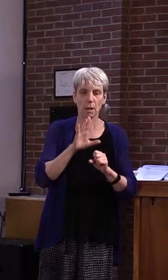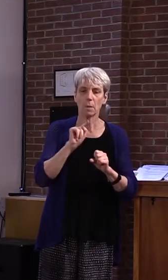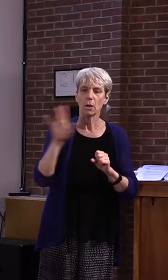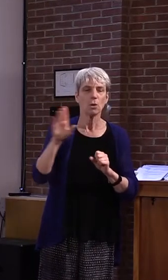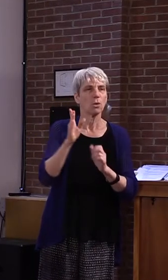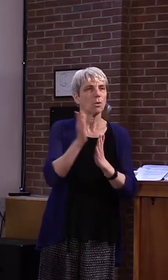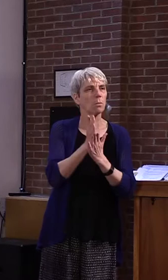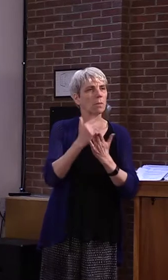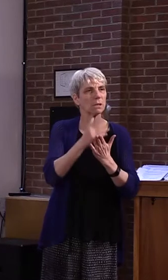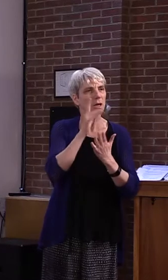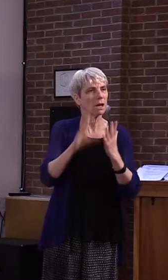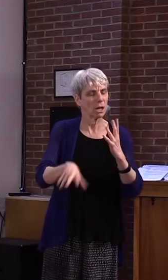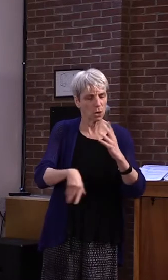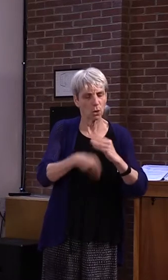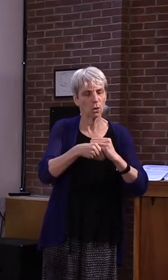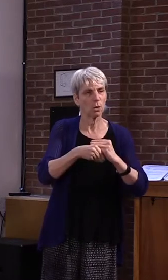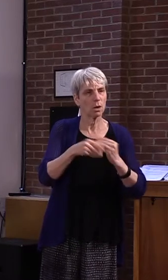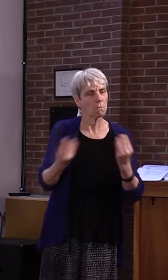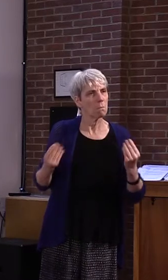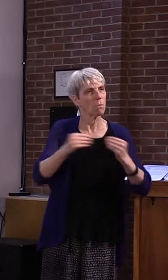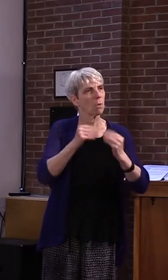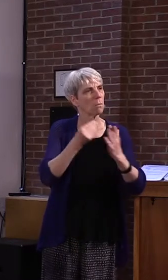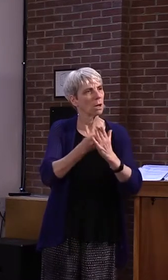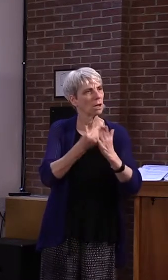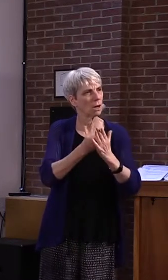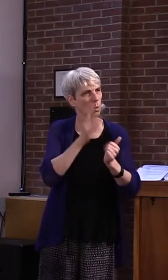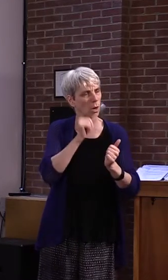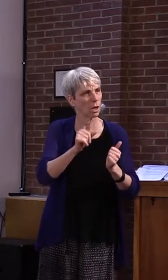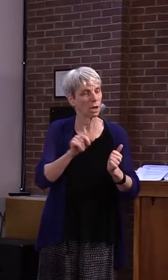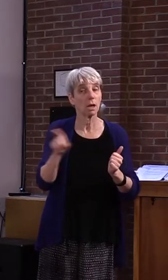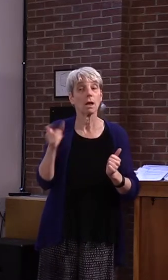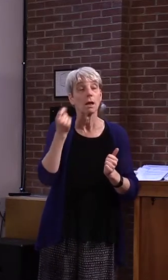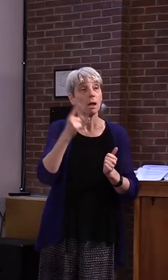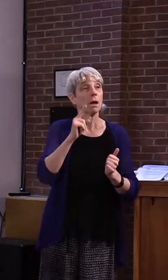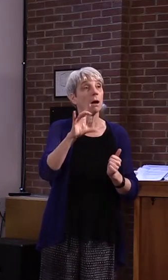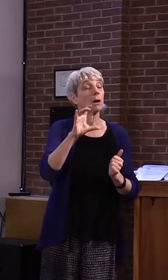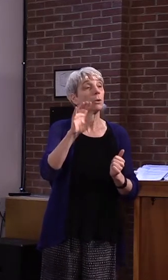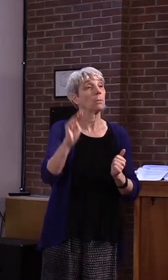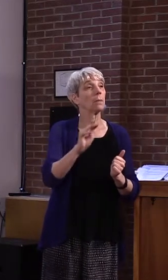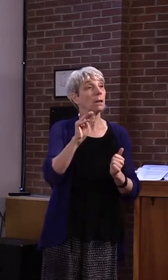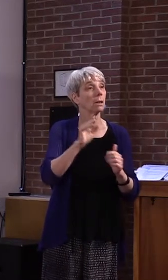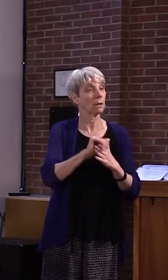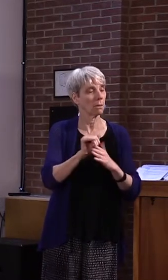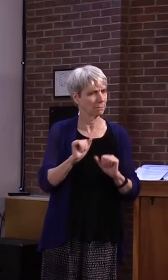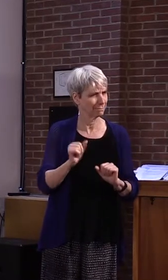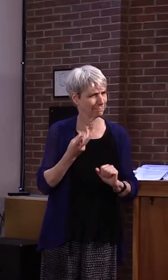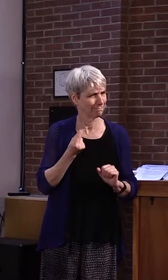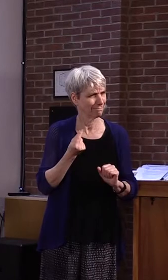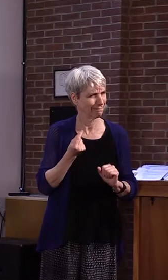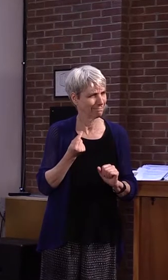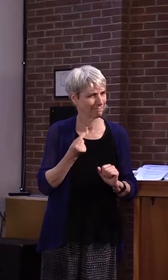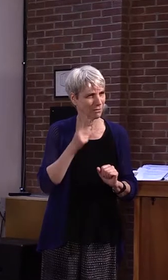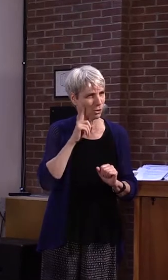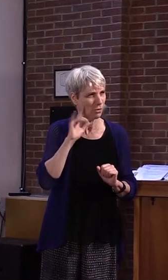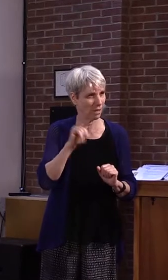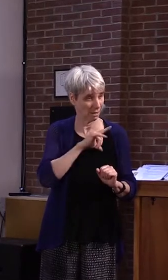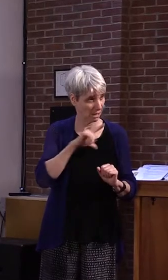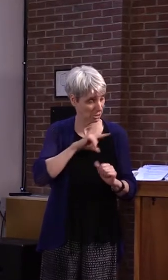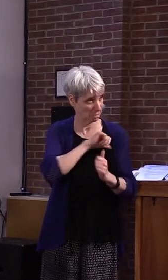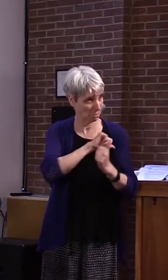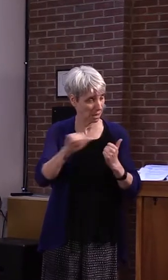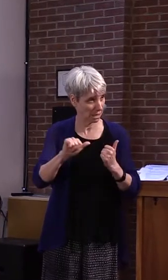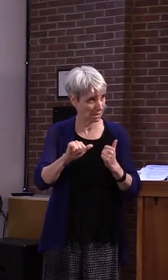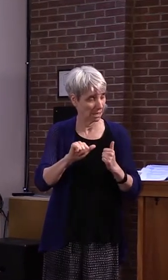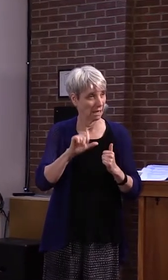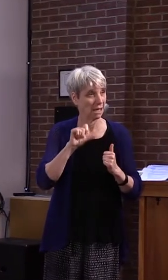you include additional money in your budget? Well, first of all, $100 million is news to me. Had they covered, or if they